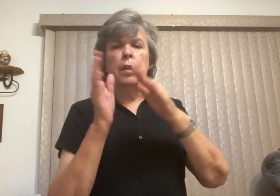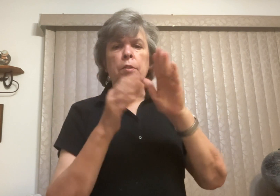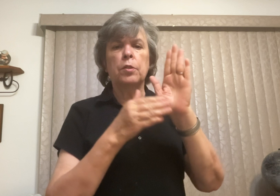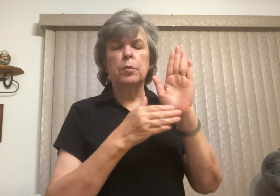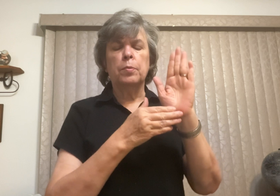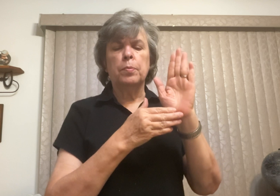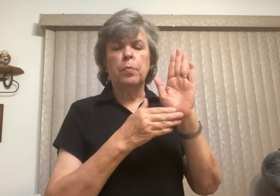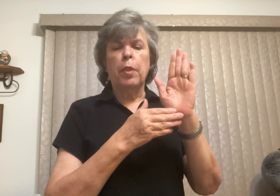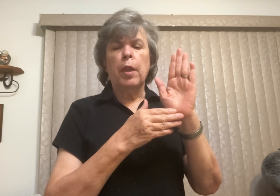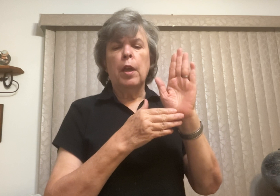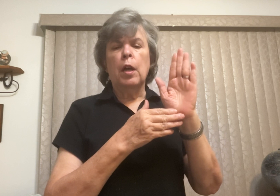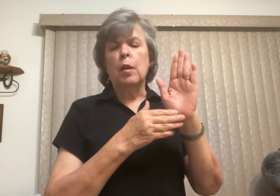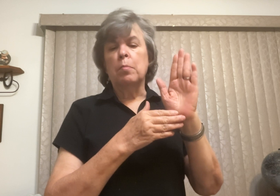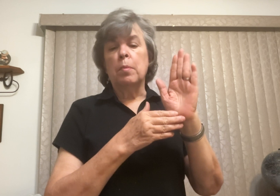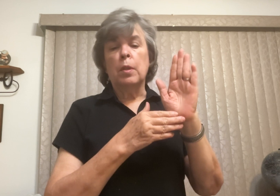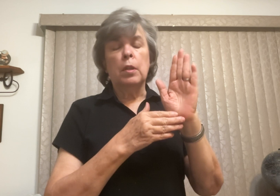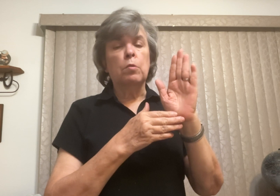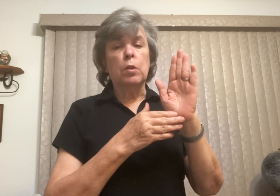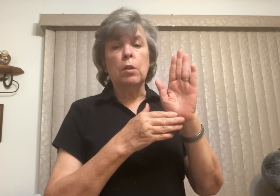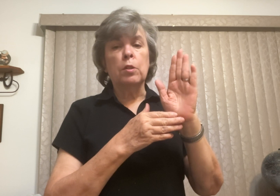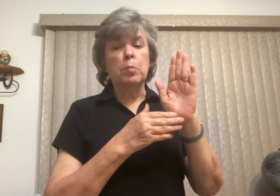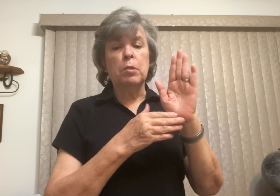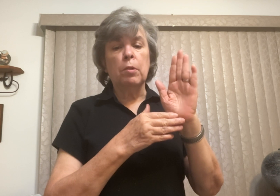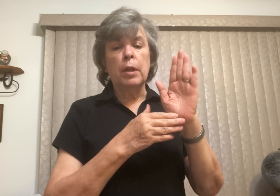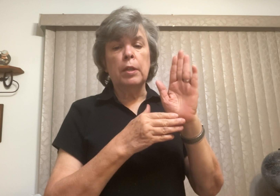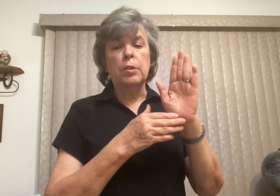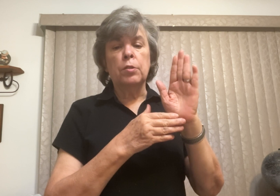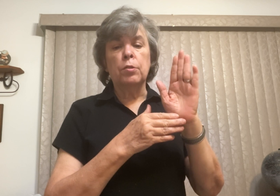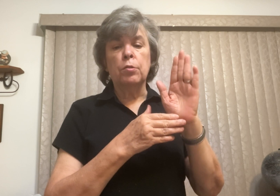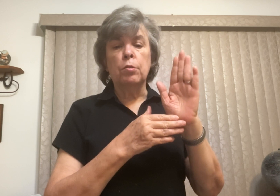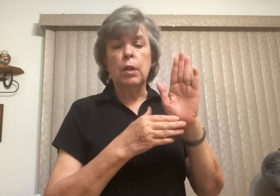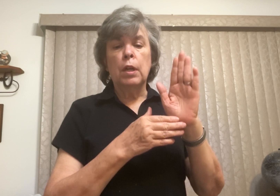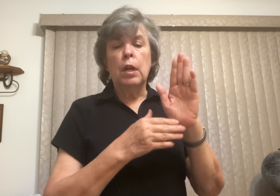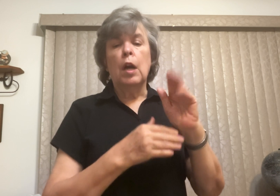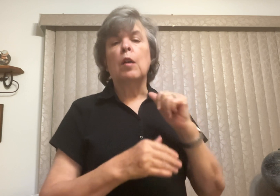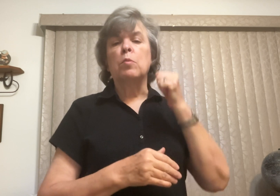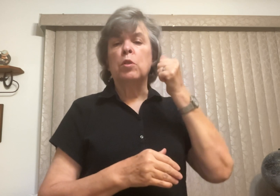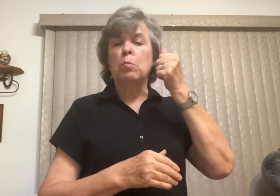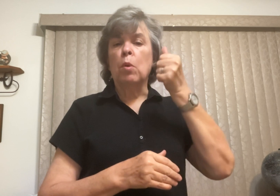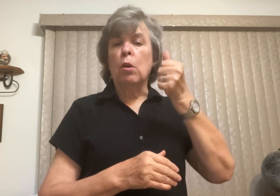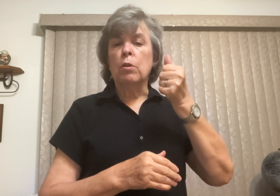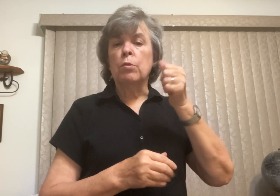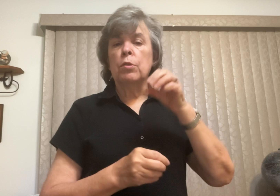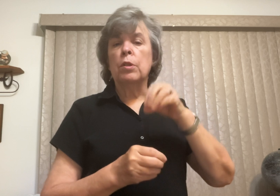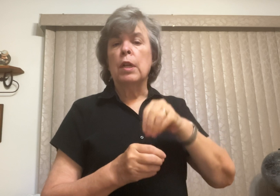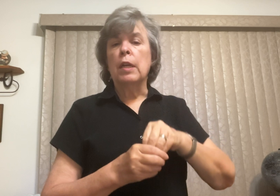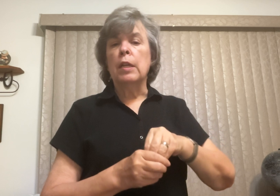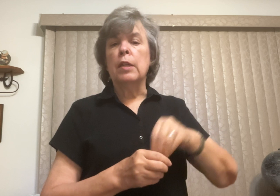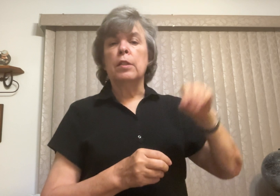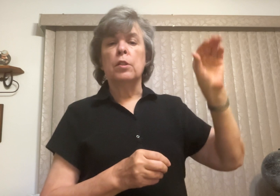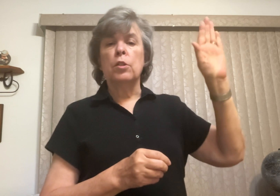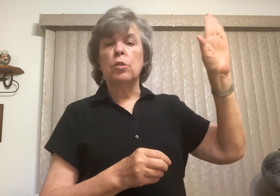hands. It would also be great to do tomorrow's in